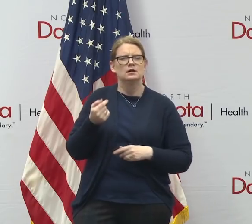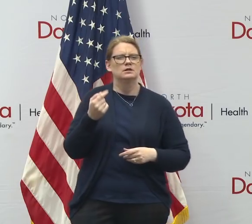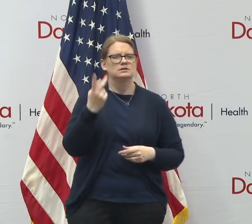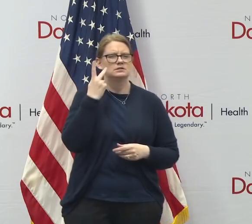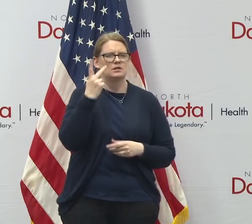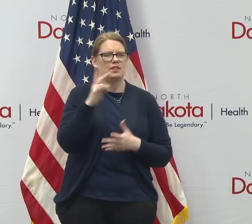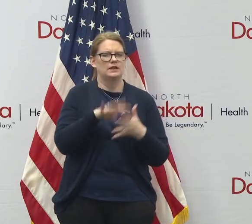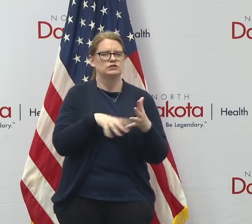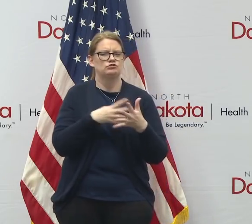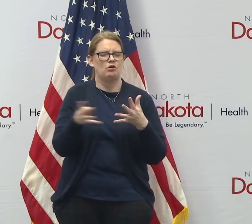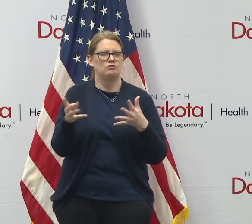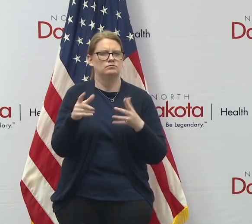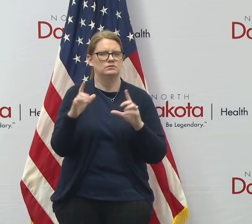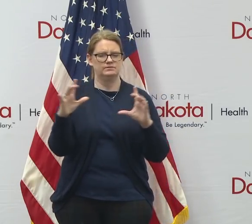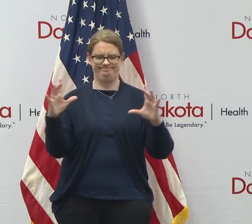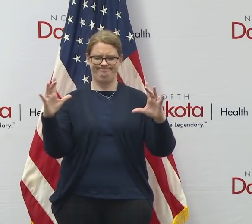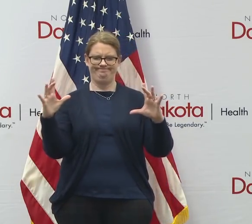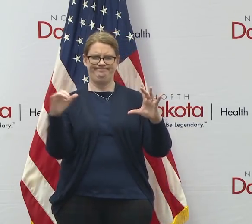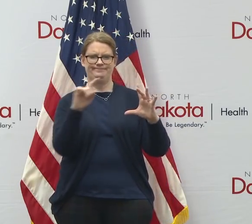of tests